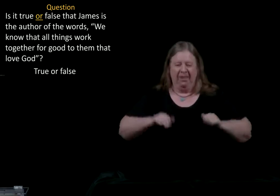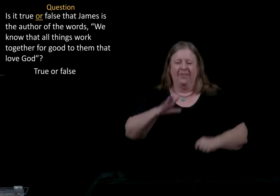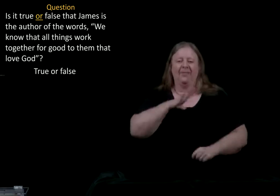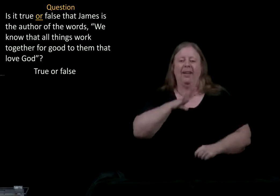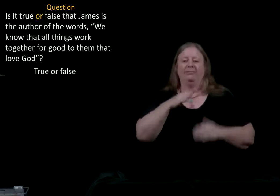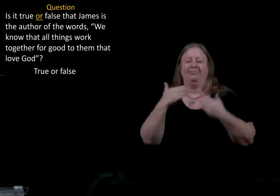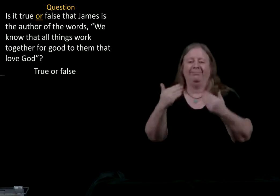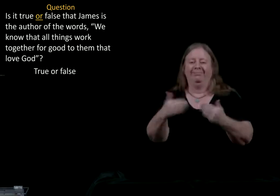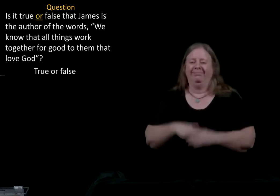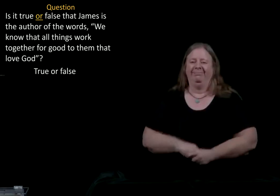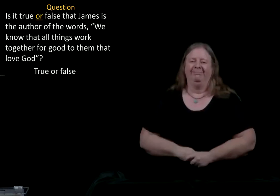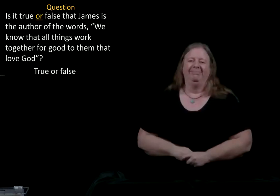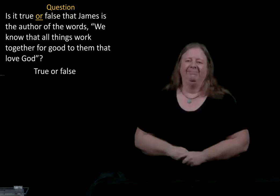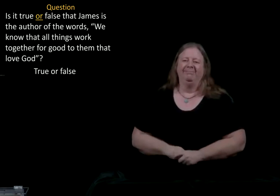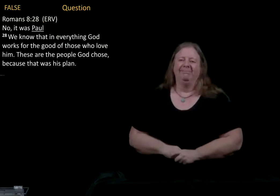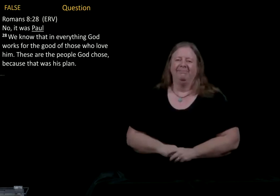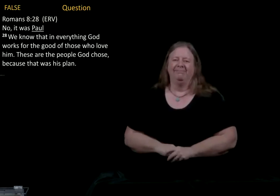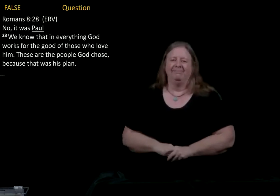Not sure? All right, that's fine. Let's look at the answer.